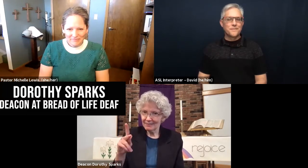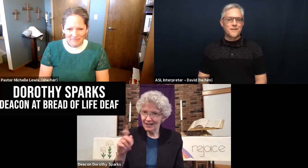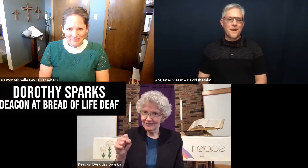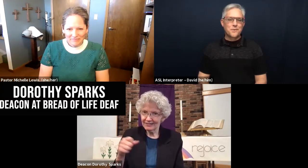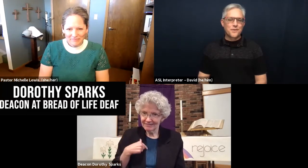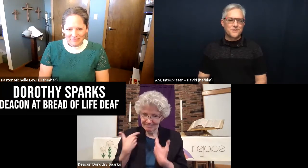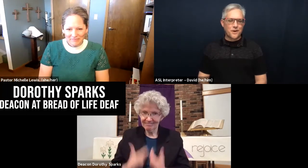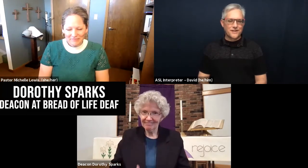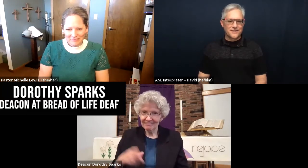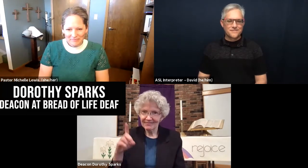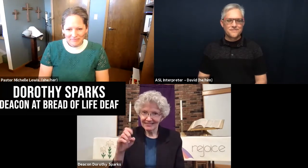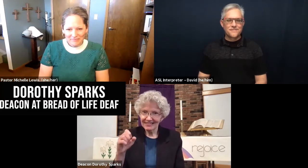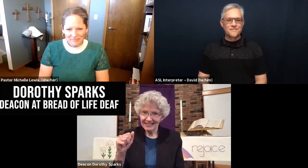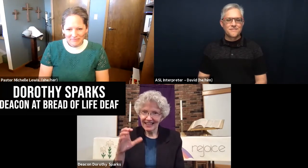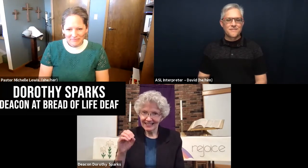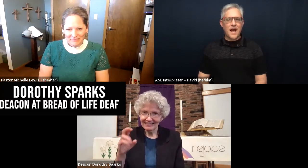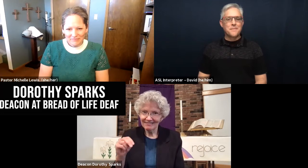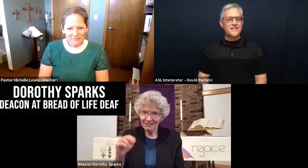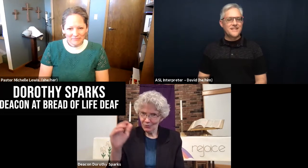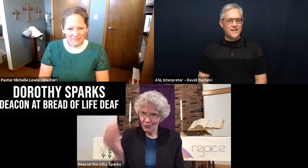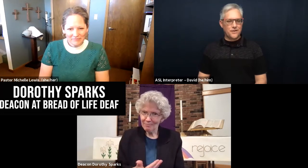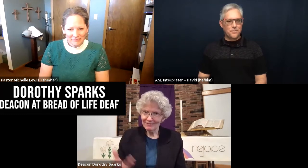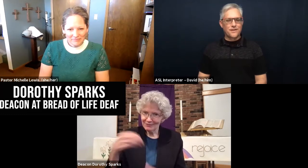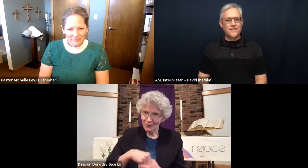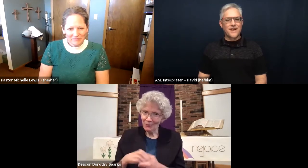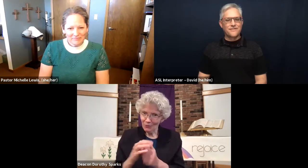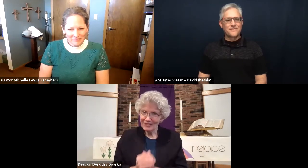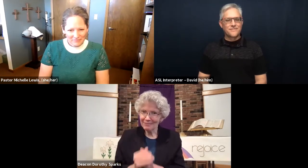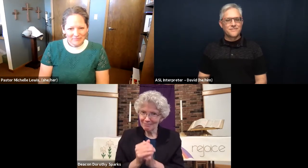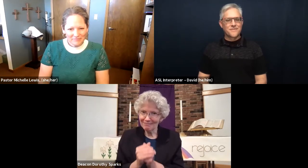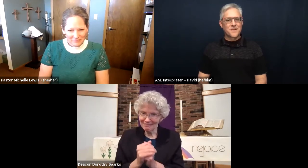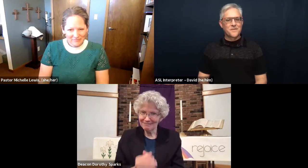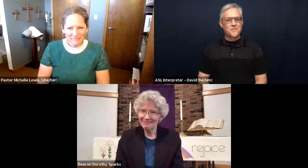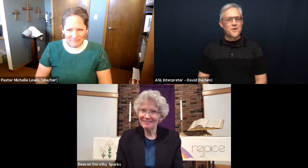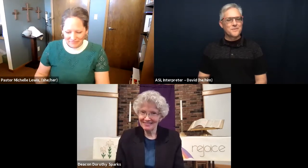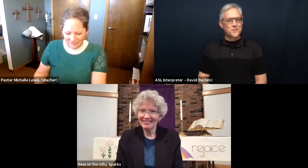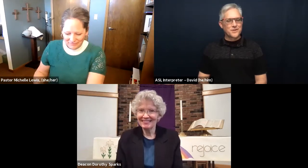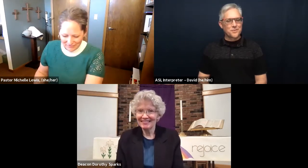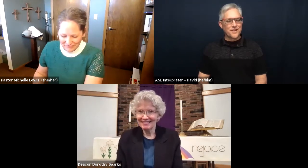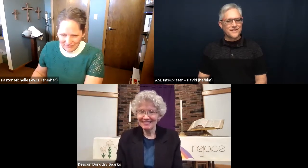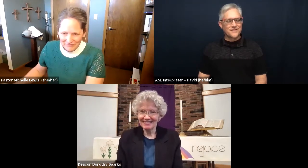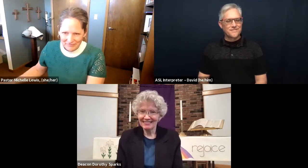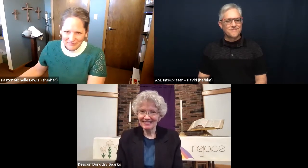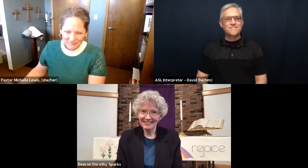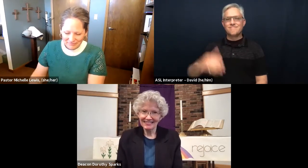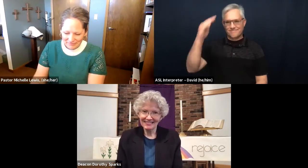Hello, I'm Dorothy Sparks. I'm a deacon here at Bread of Life. Welcome to worship with